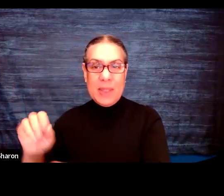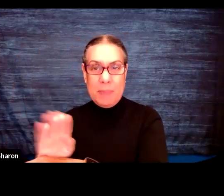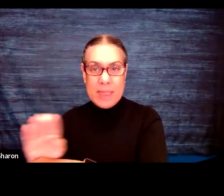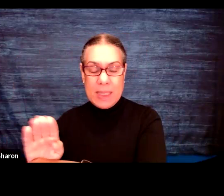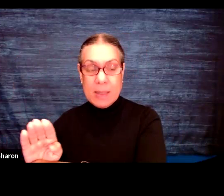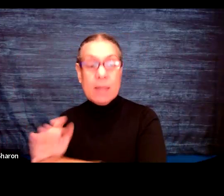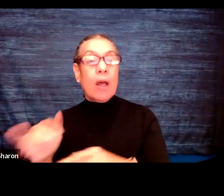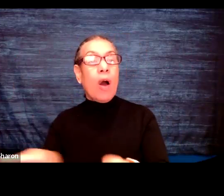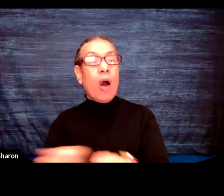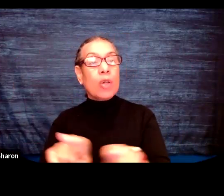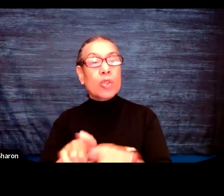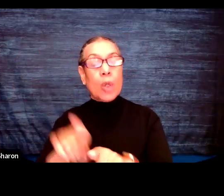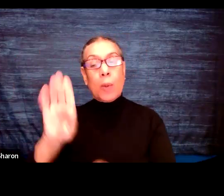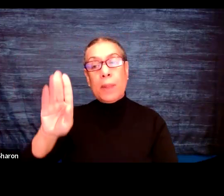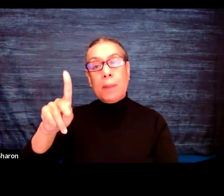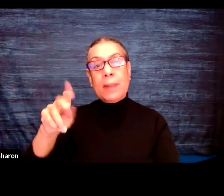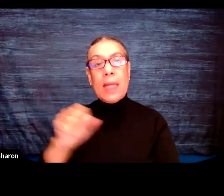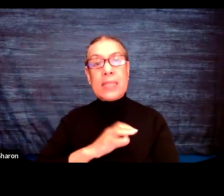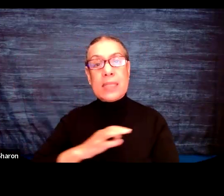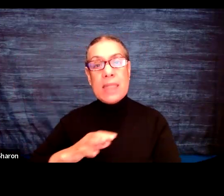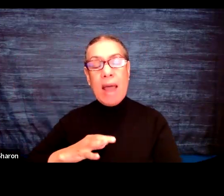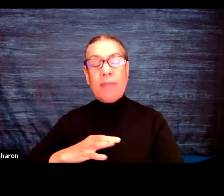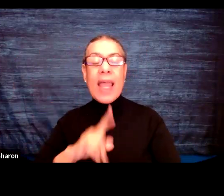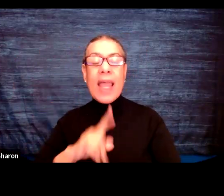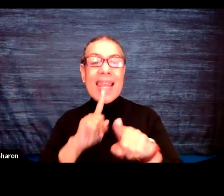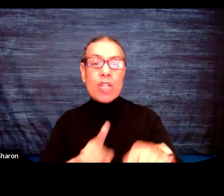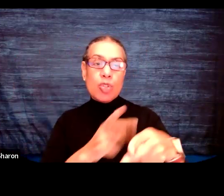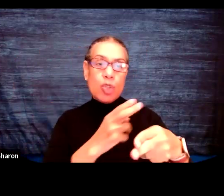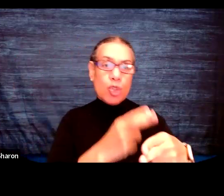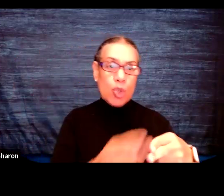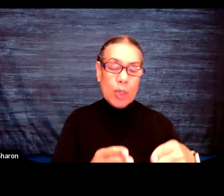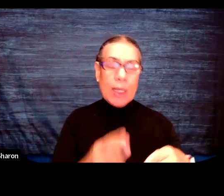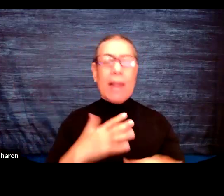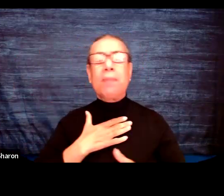also like to remind VPS staff to be brief in your responses, and please speak at a slower